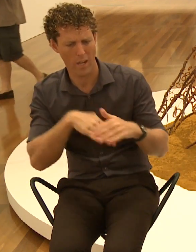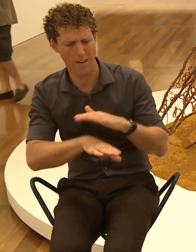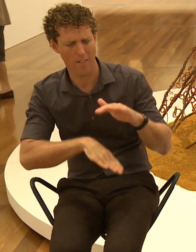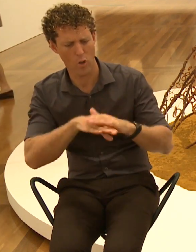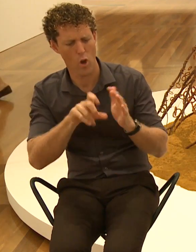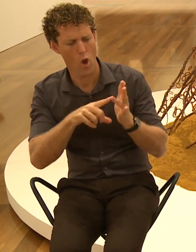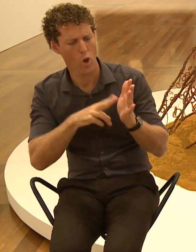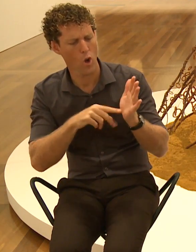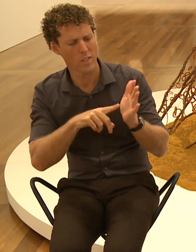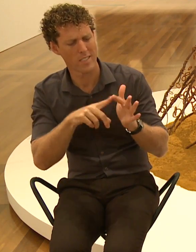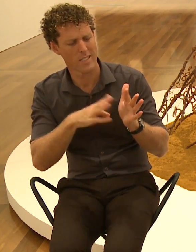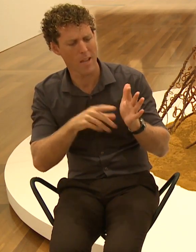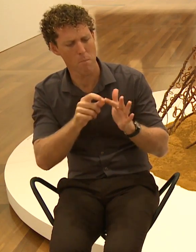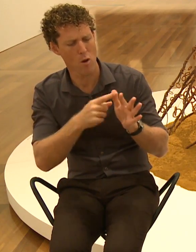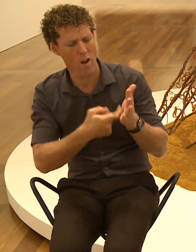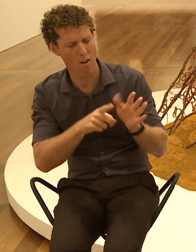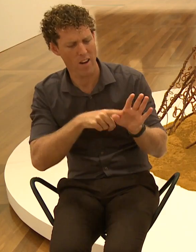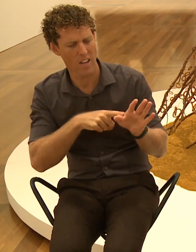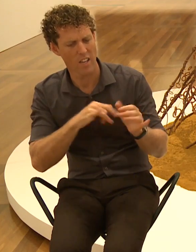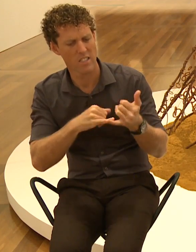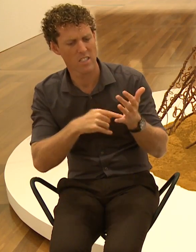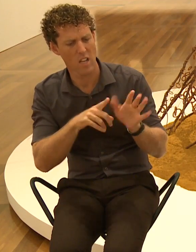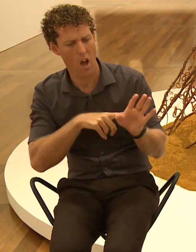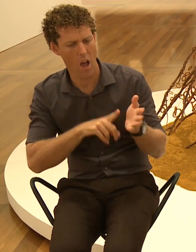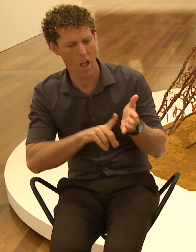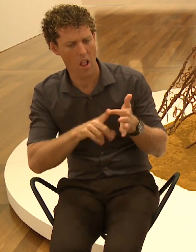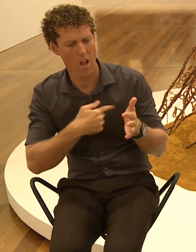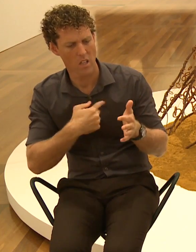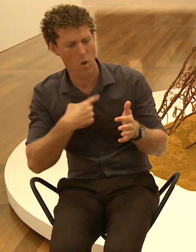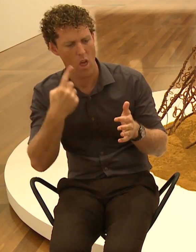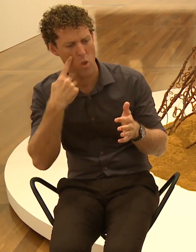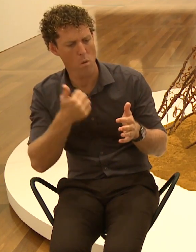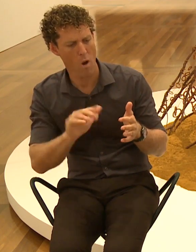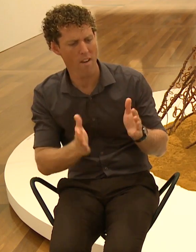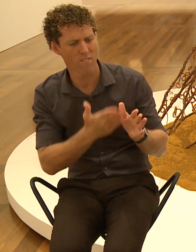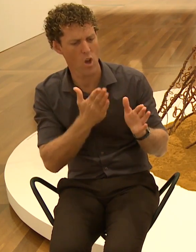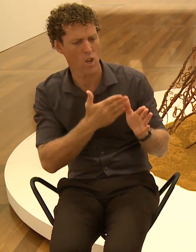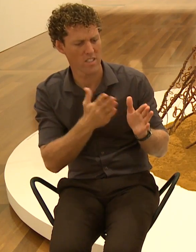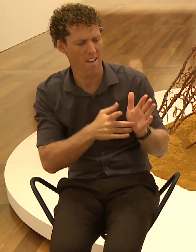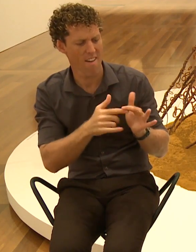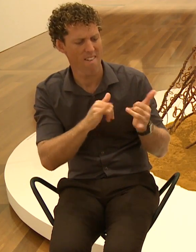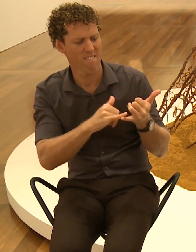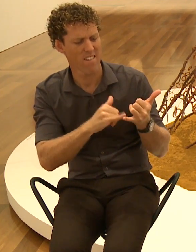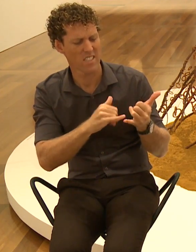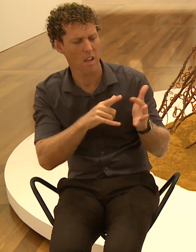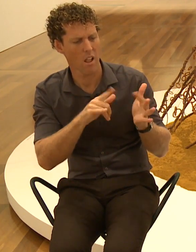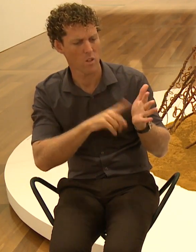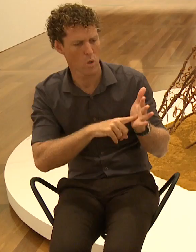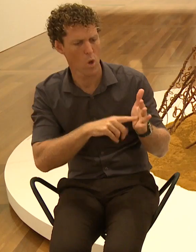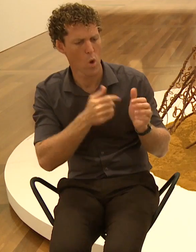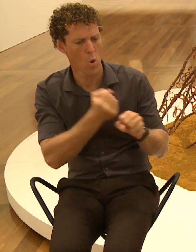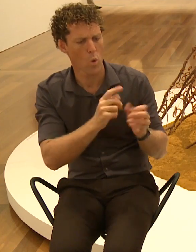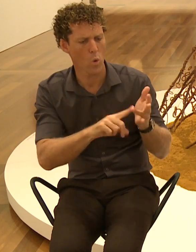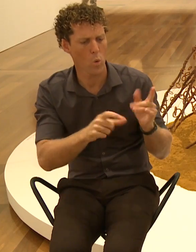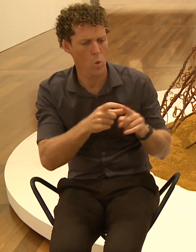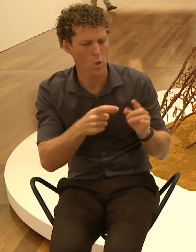style. So, and I called my first set of vessels Gutu because that means a